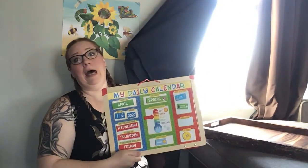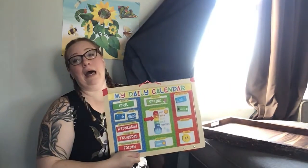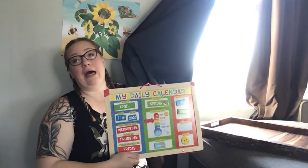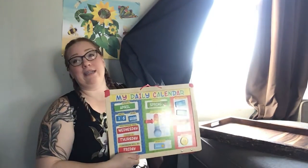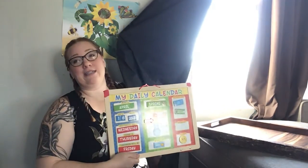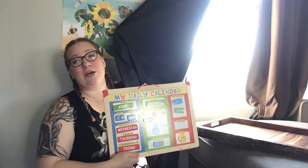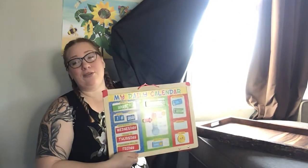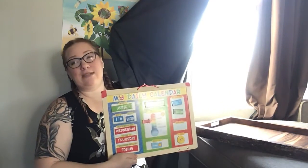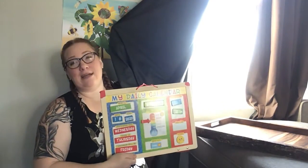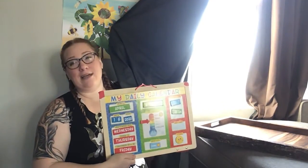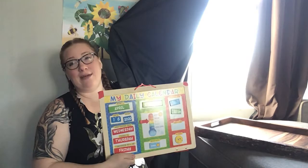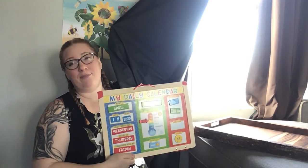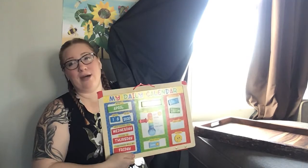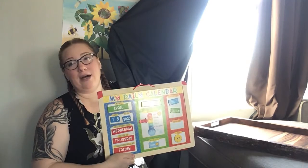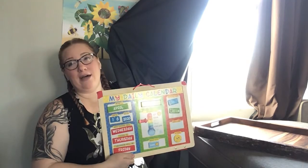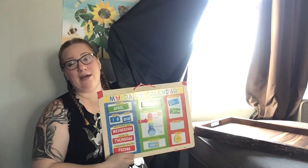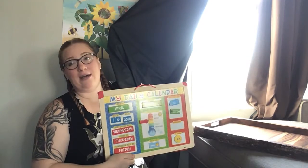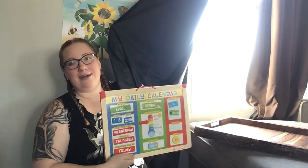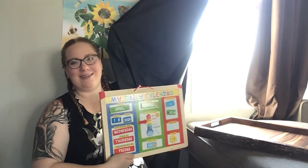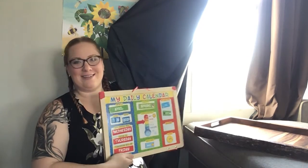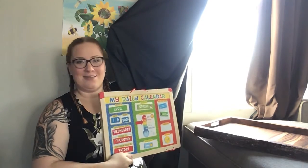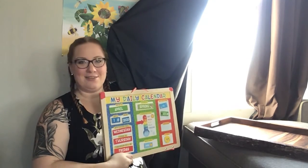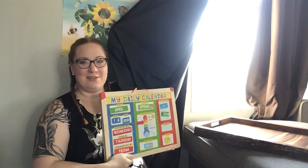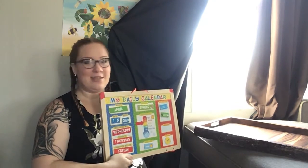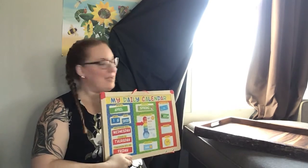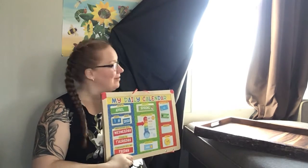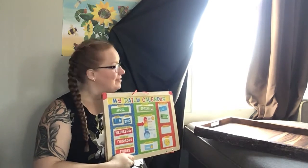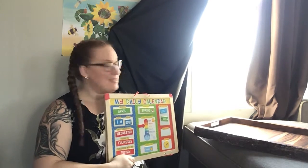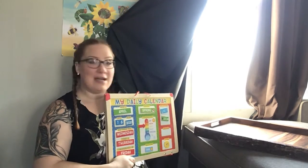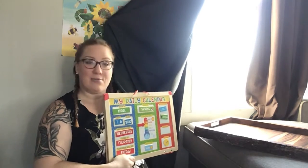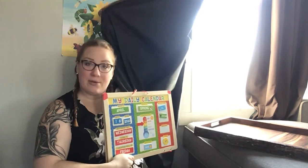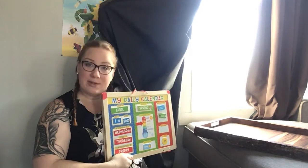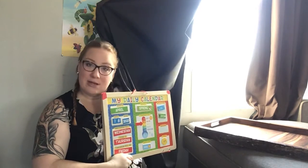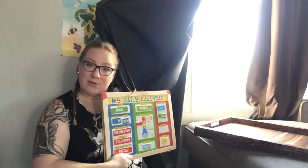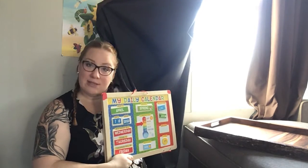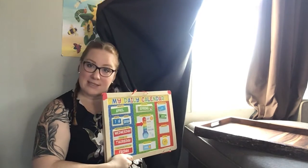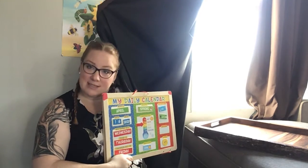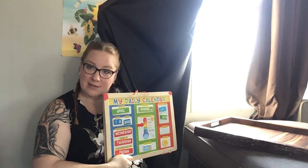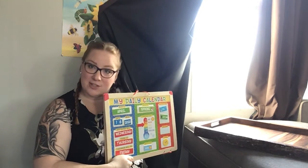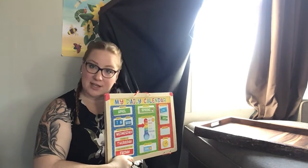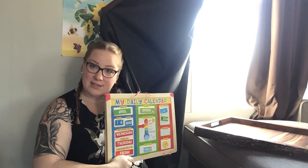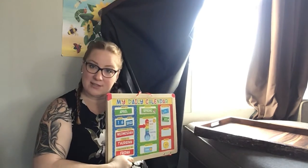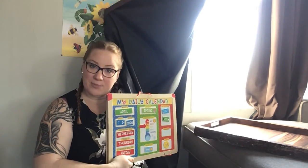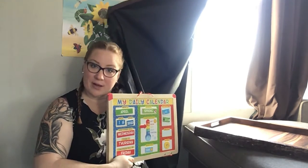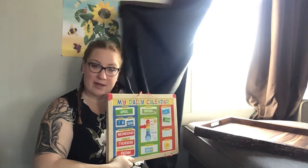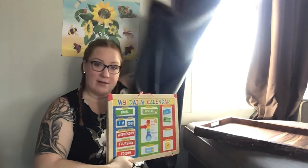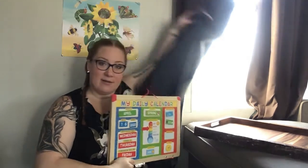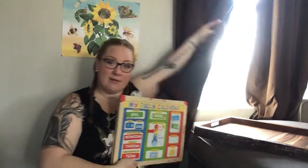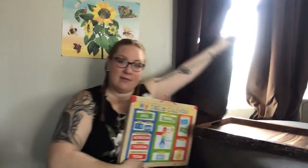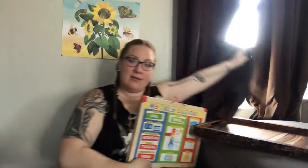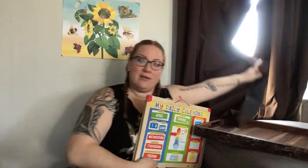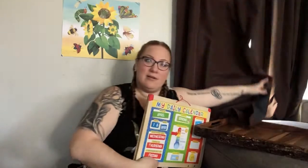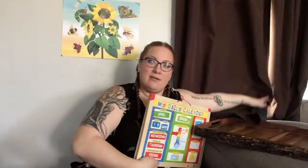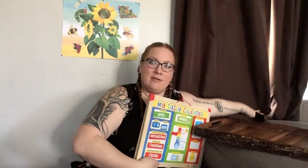Ah, it's so sunny and bright. Can't even see out my window with the sun shining so bright. All